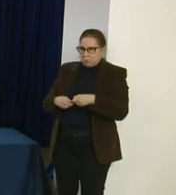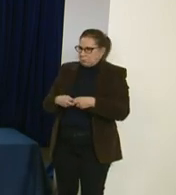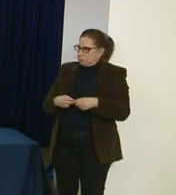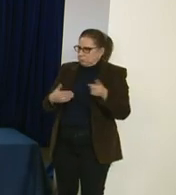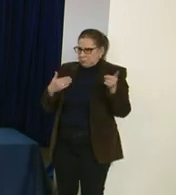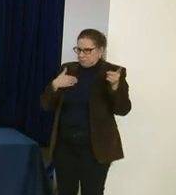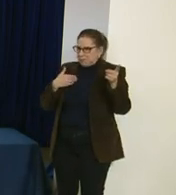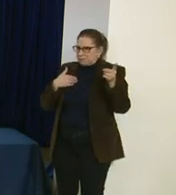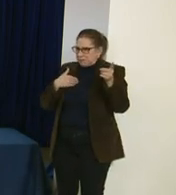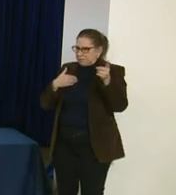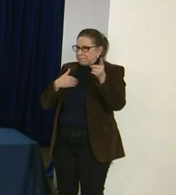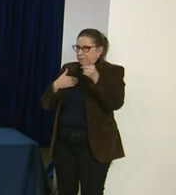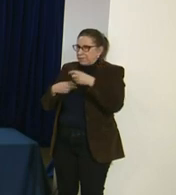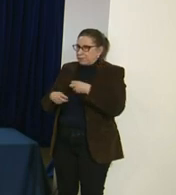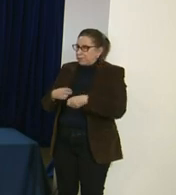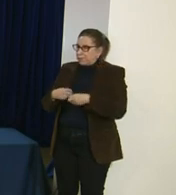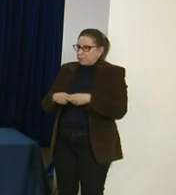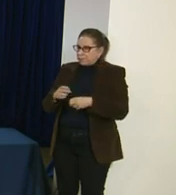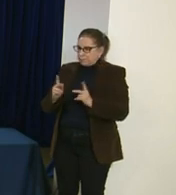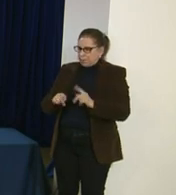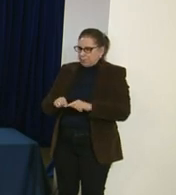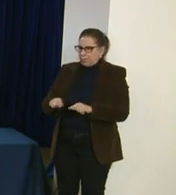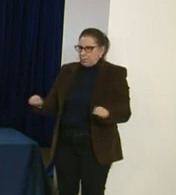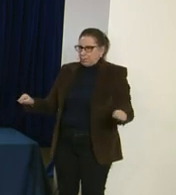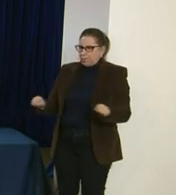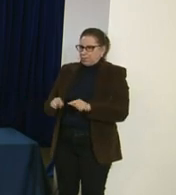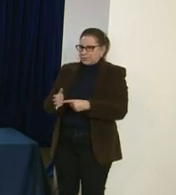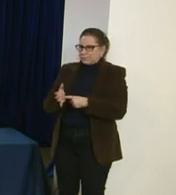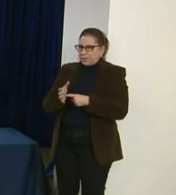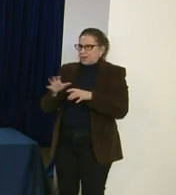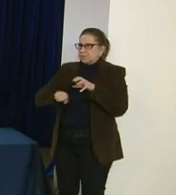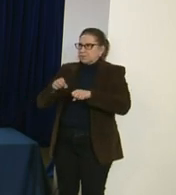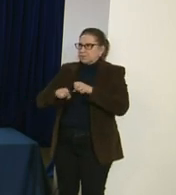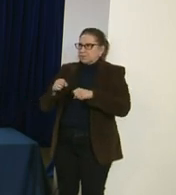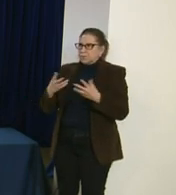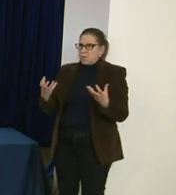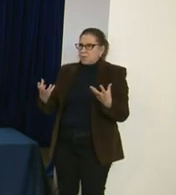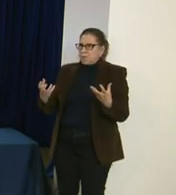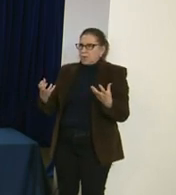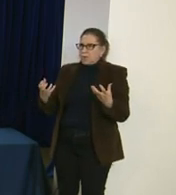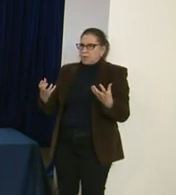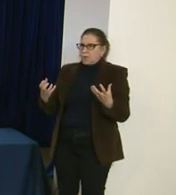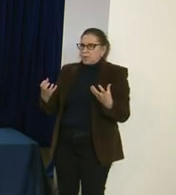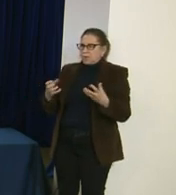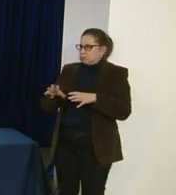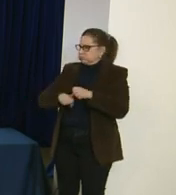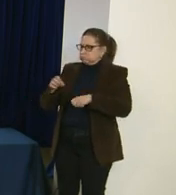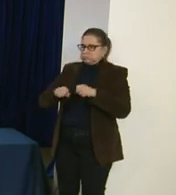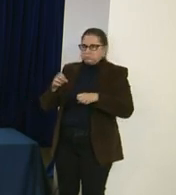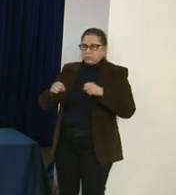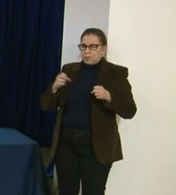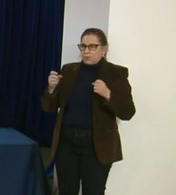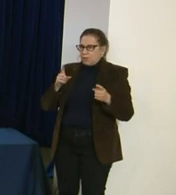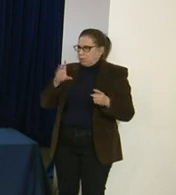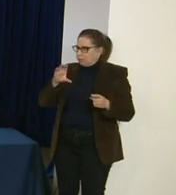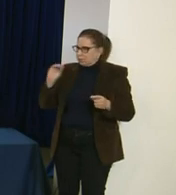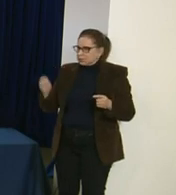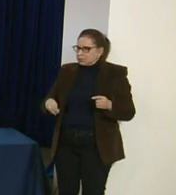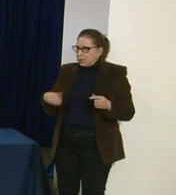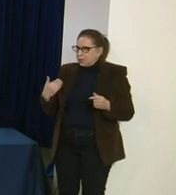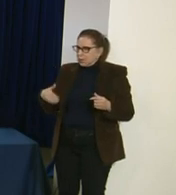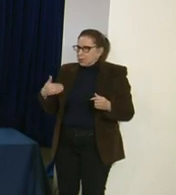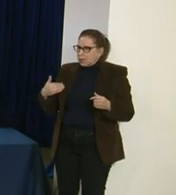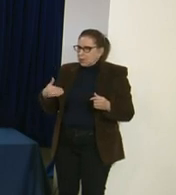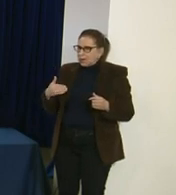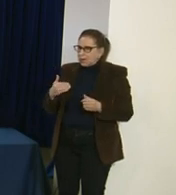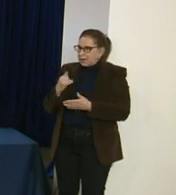which has increased over 100% in the last few weeks as the COVID-19 emergency